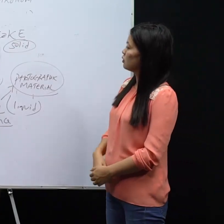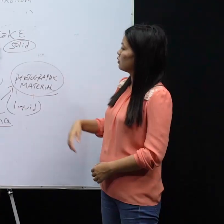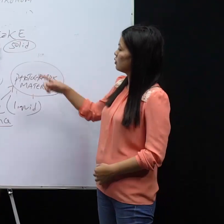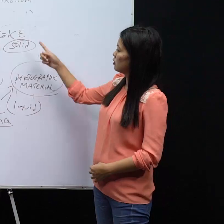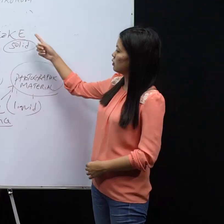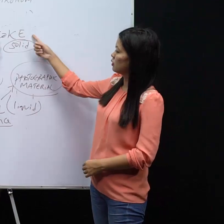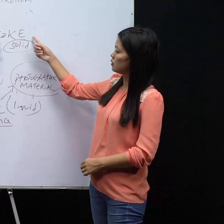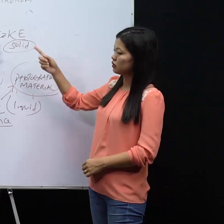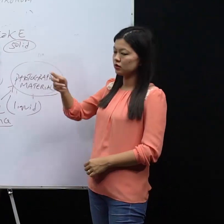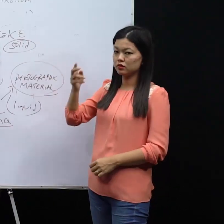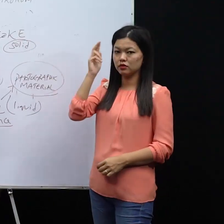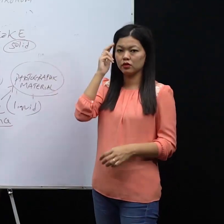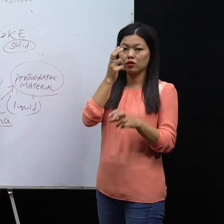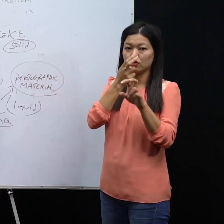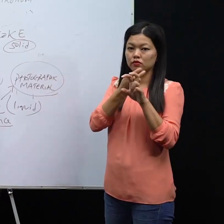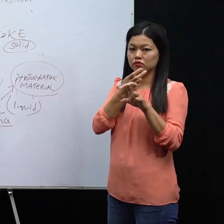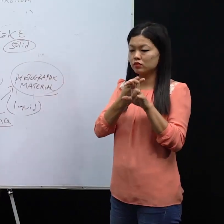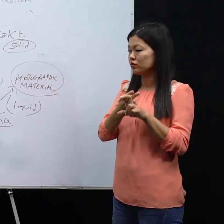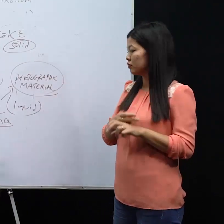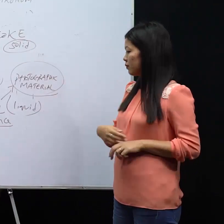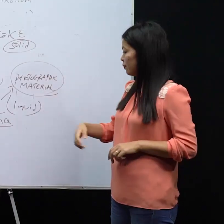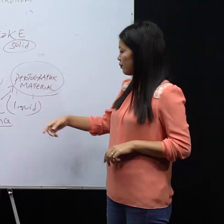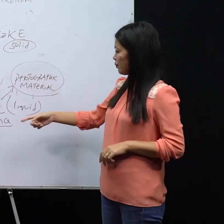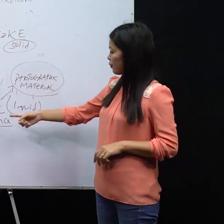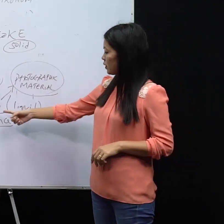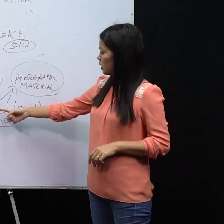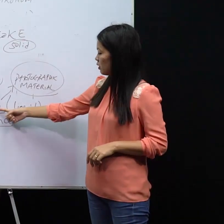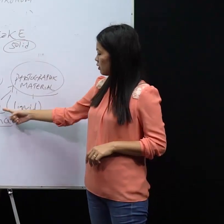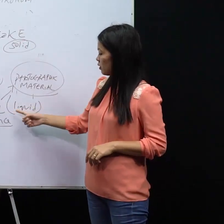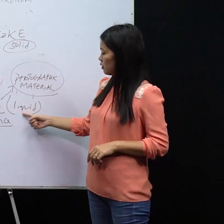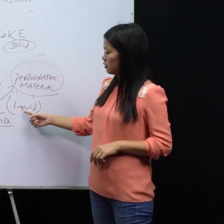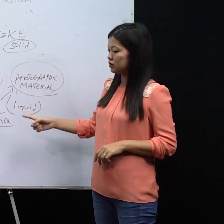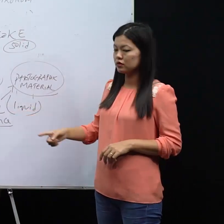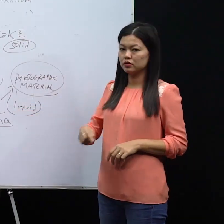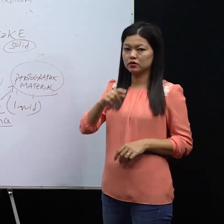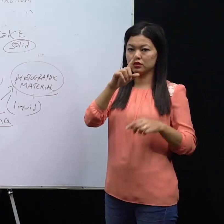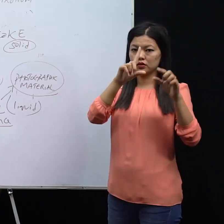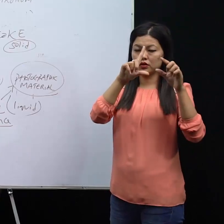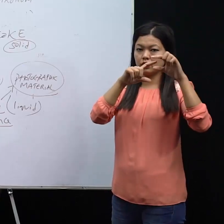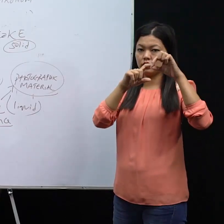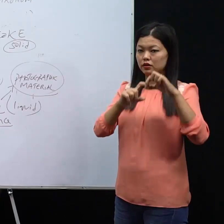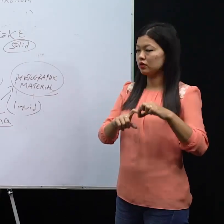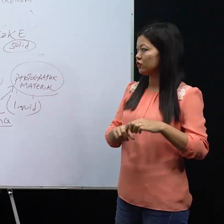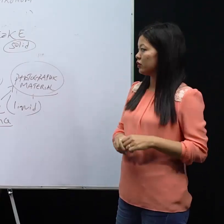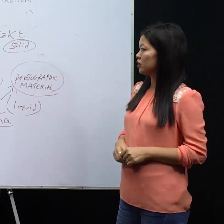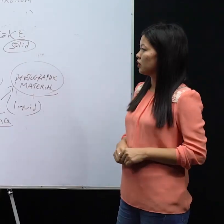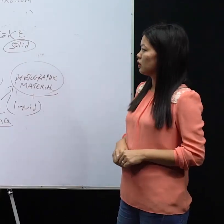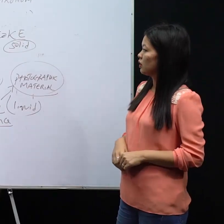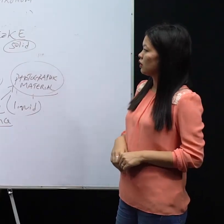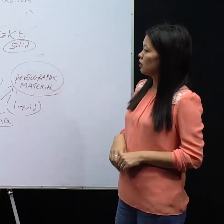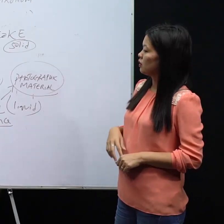why the coke is also thick, black, solid, porous. So now, during this